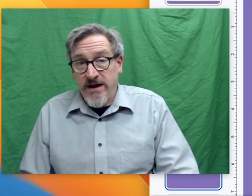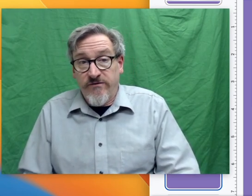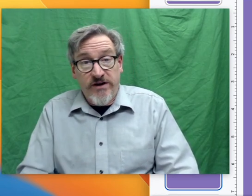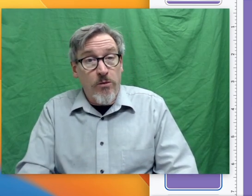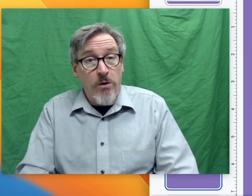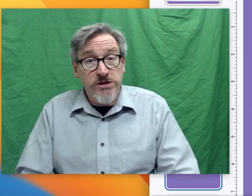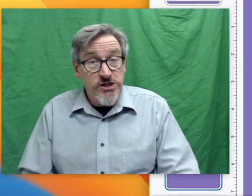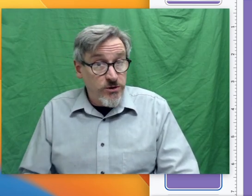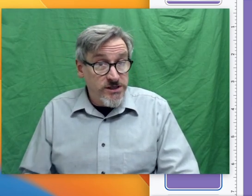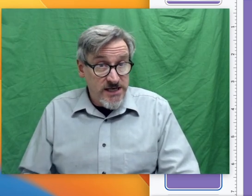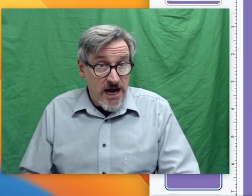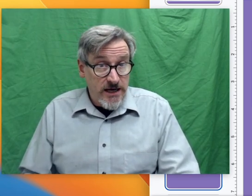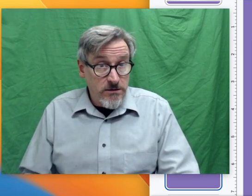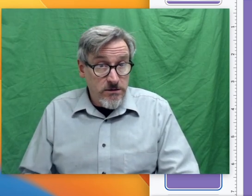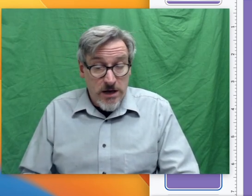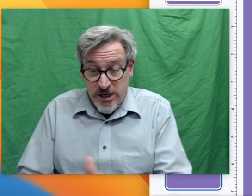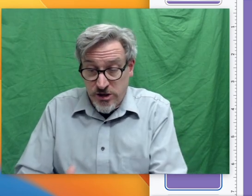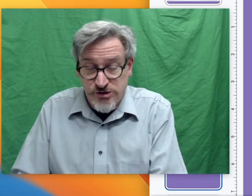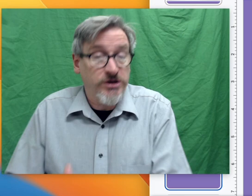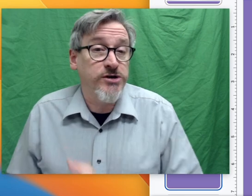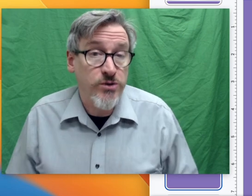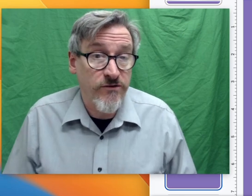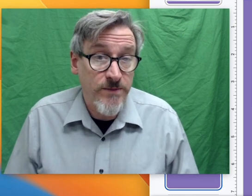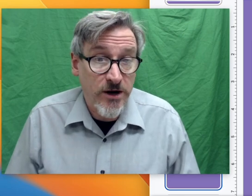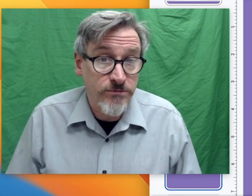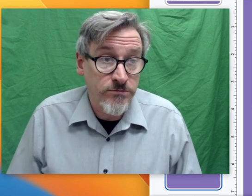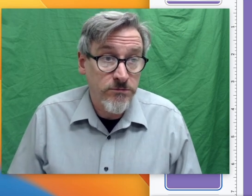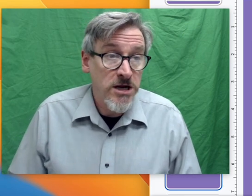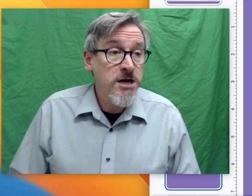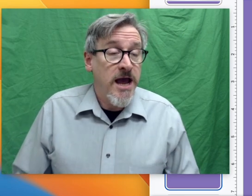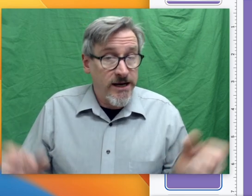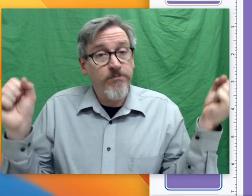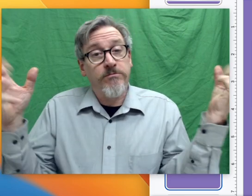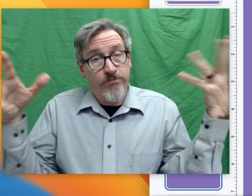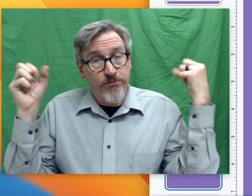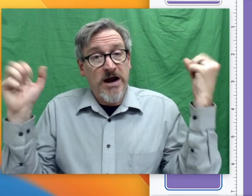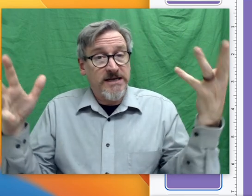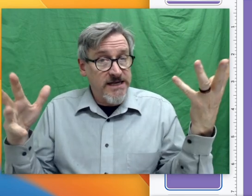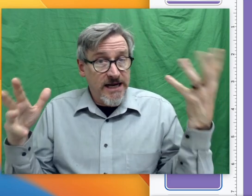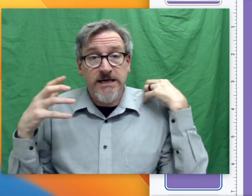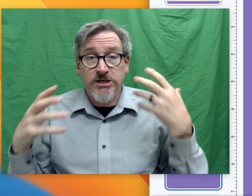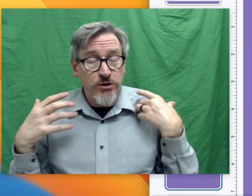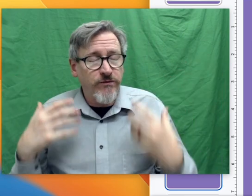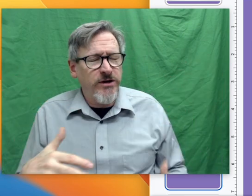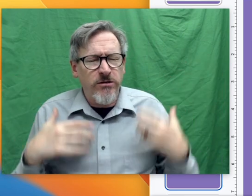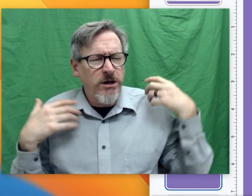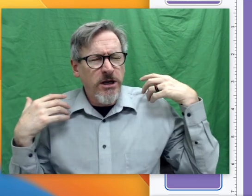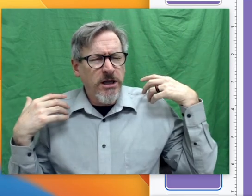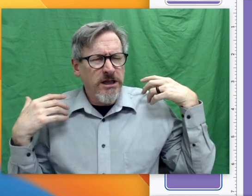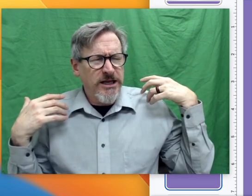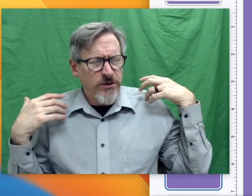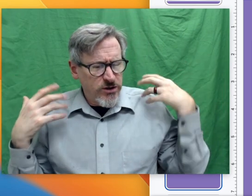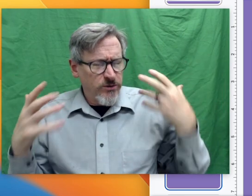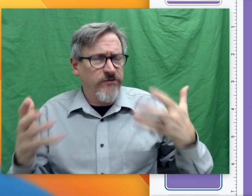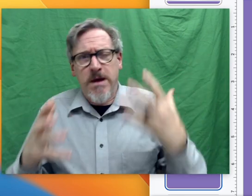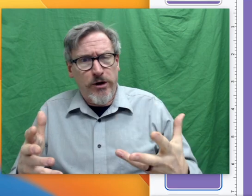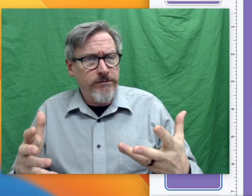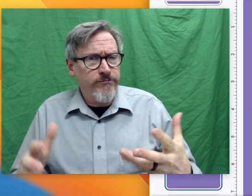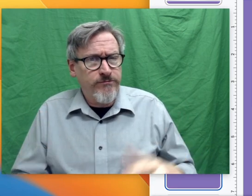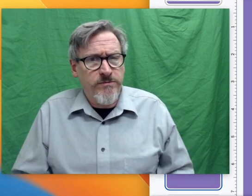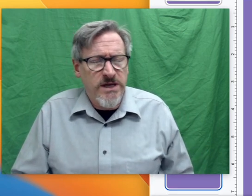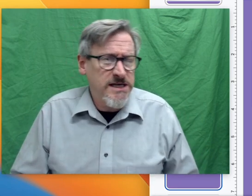Then figure out what ones you could sign and construct your story from there. And practice it again until you feel like you could do it from